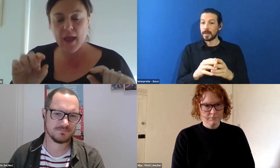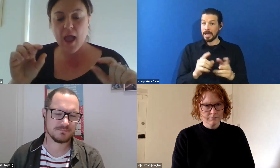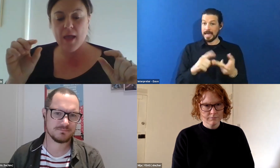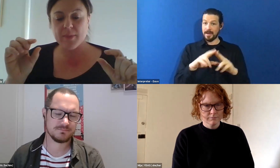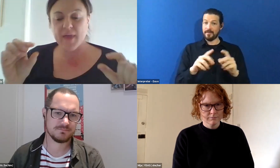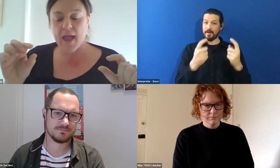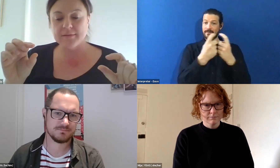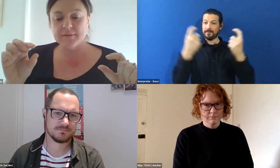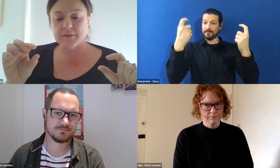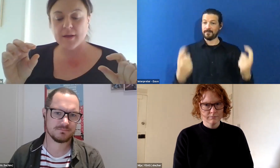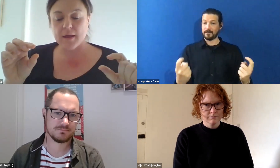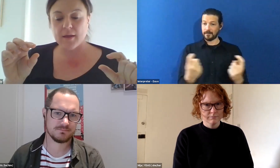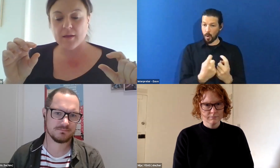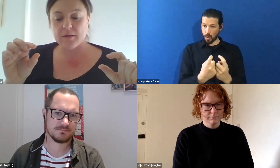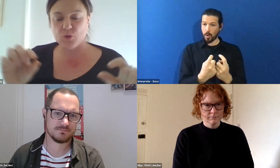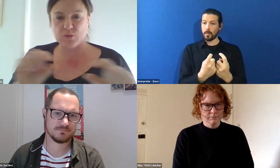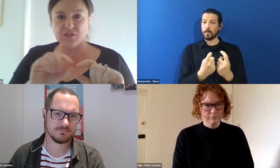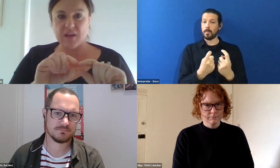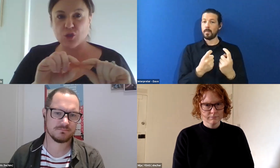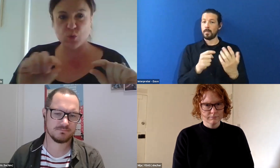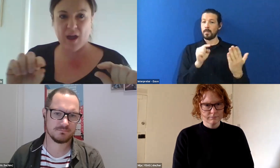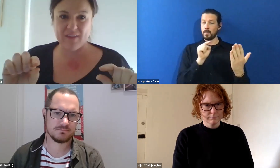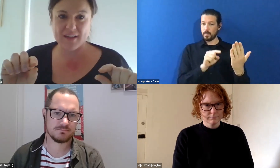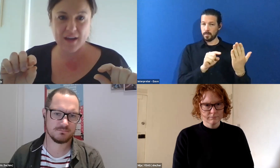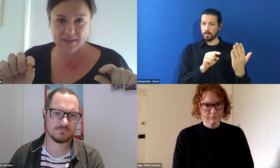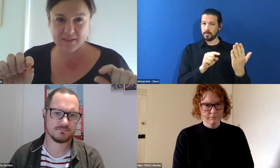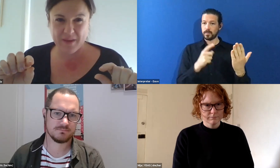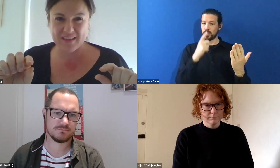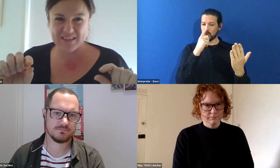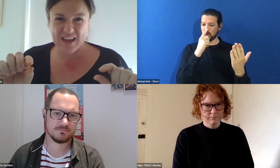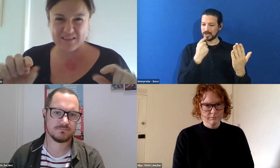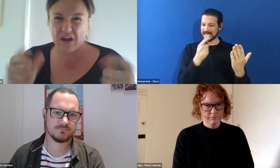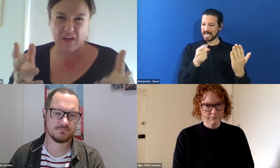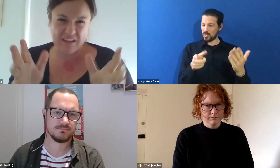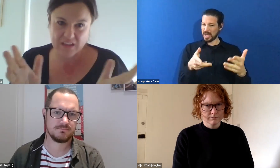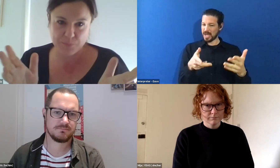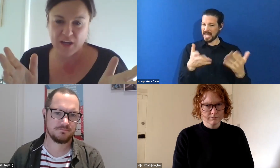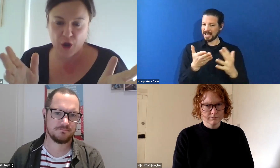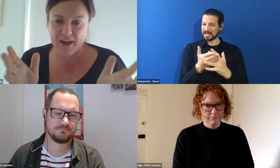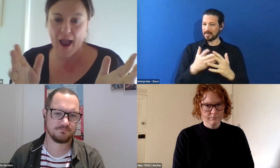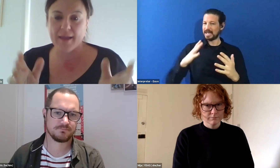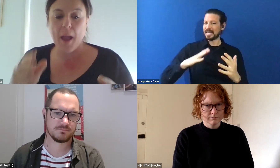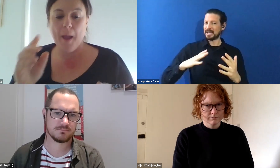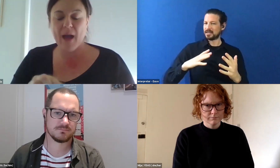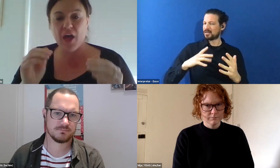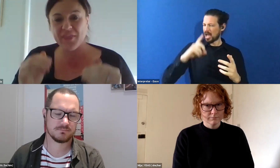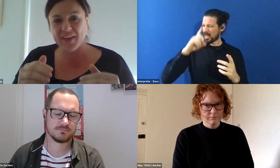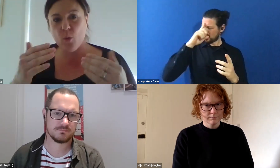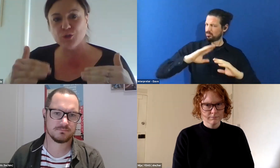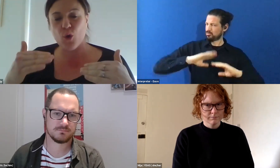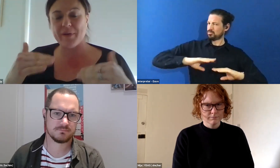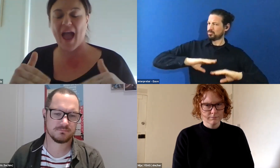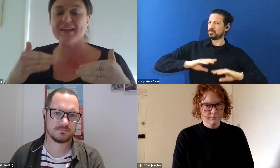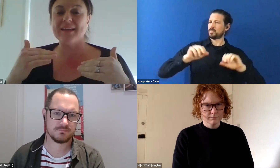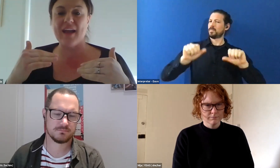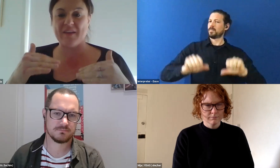right, then you would just say, do you have any accessibility needs? I think that's pretty okay. But I think when